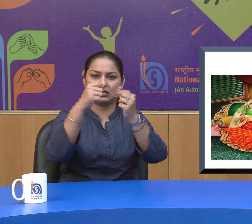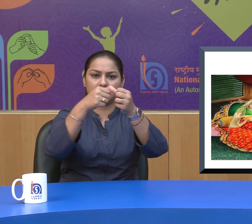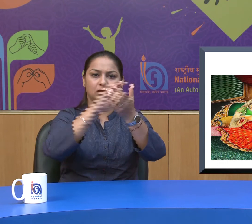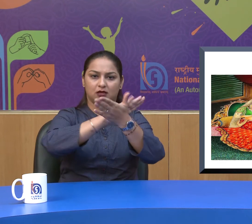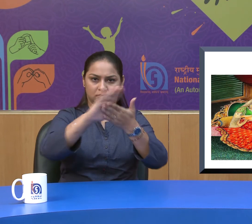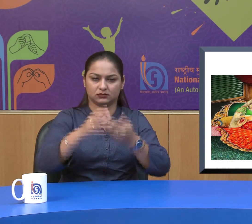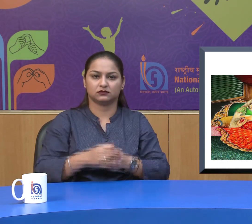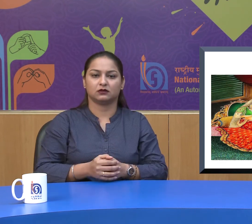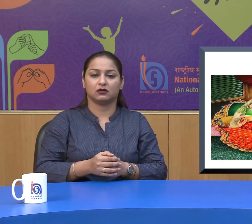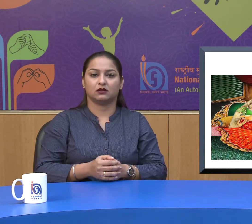polygamy,